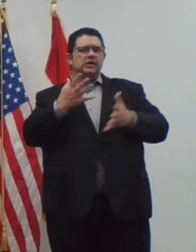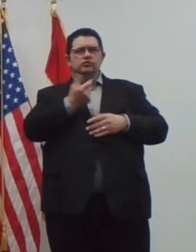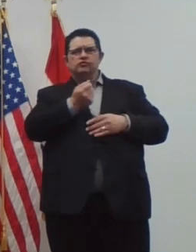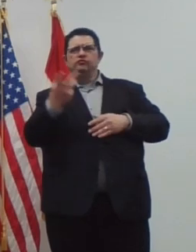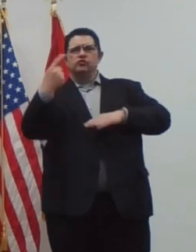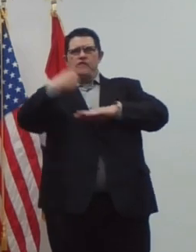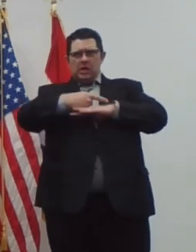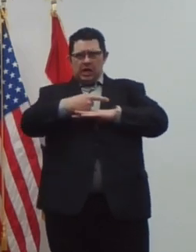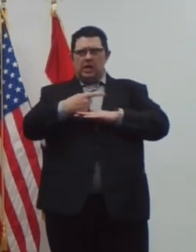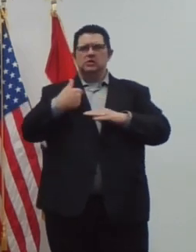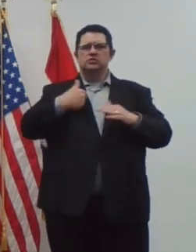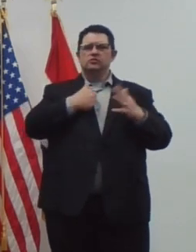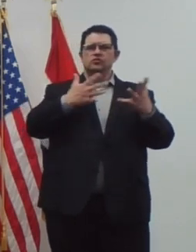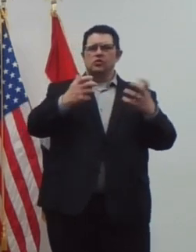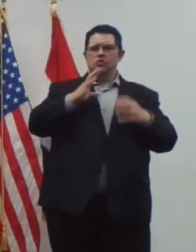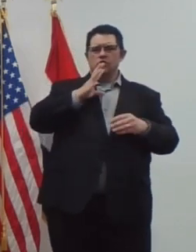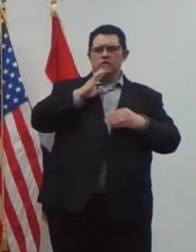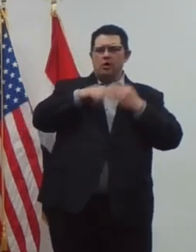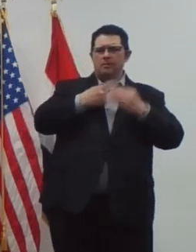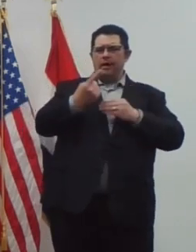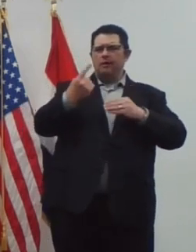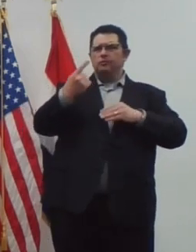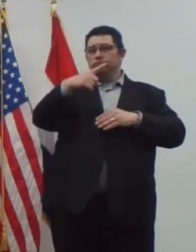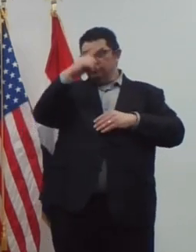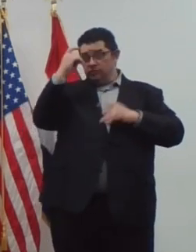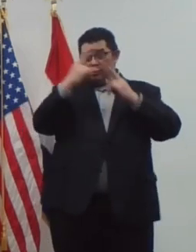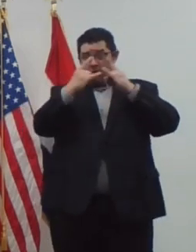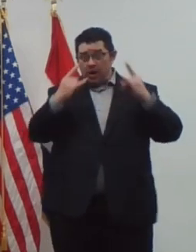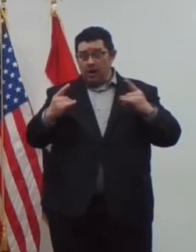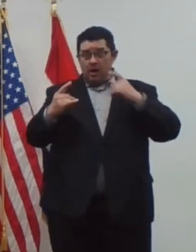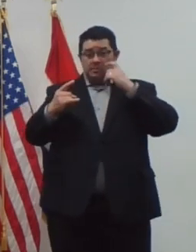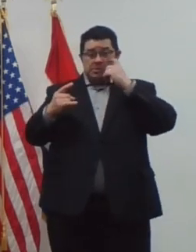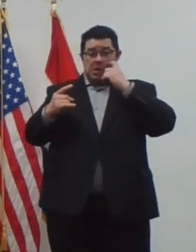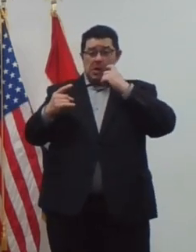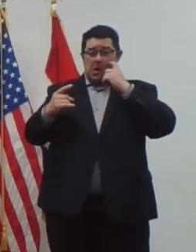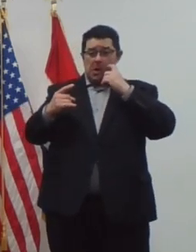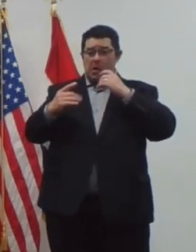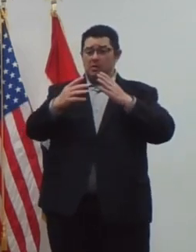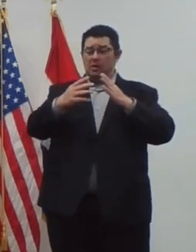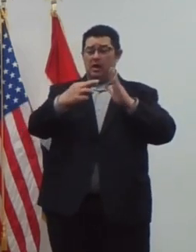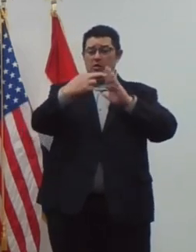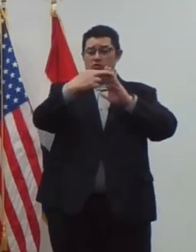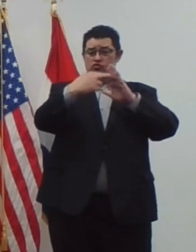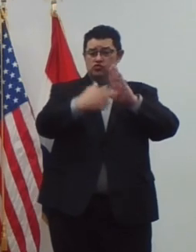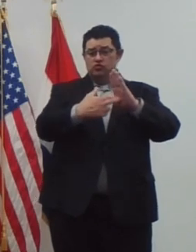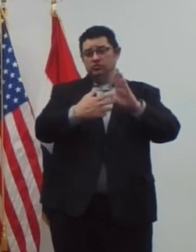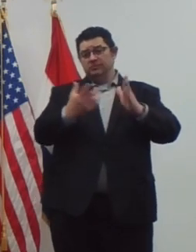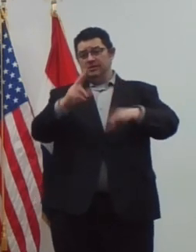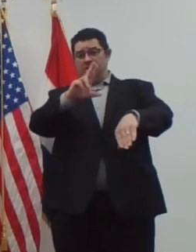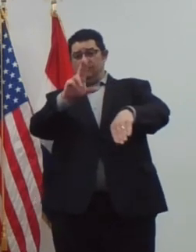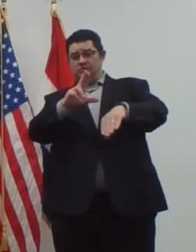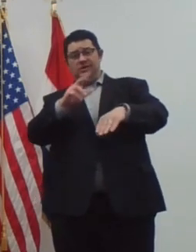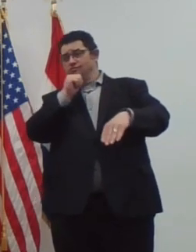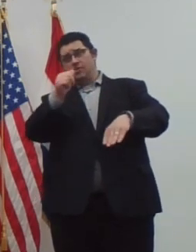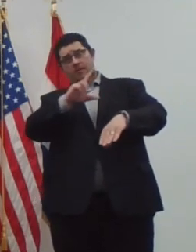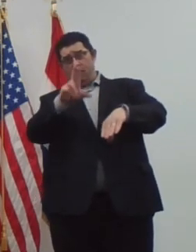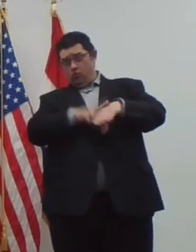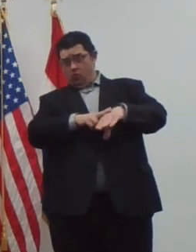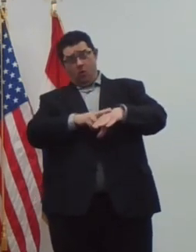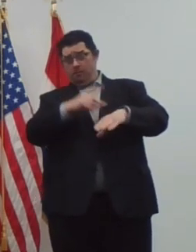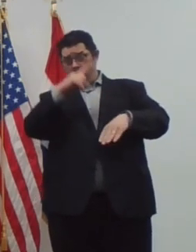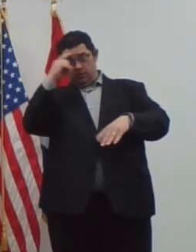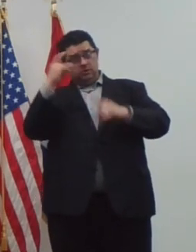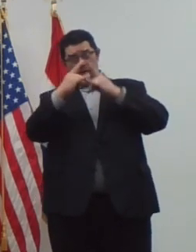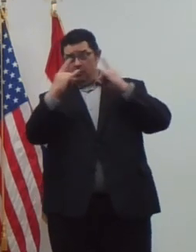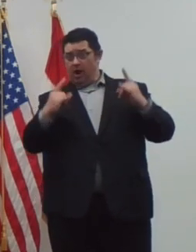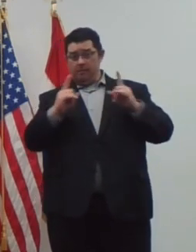camp guidance out. That's really a lot like daycares. I can tell you that the summer camp guidance won't be like normal summer camps. It will be social